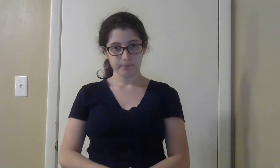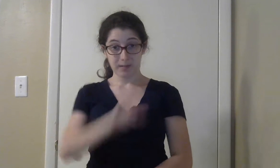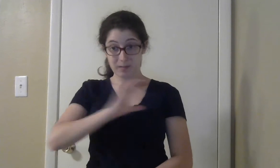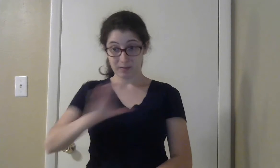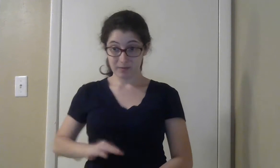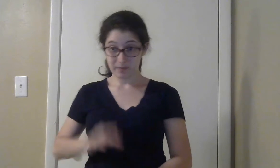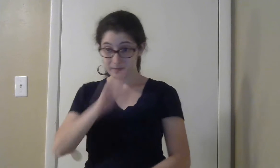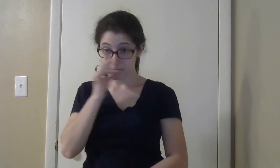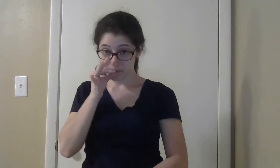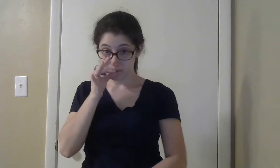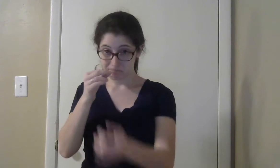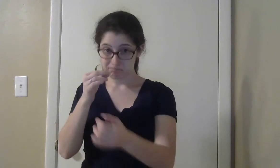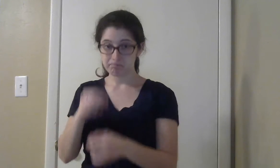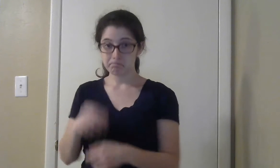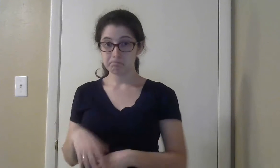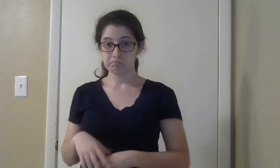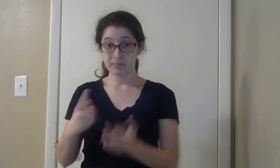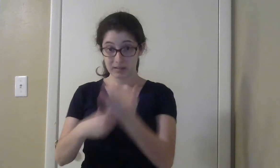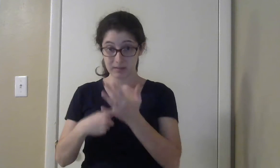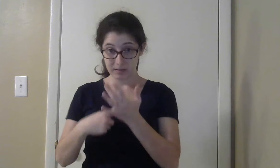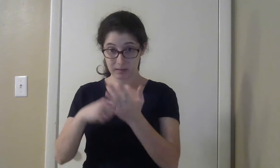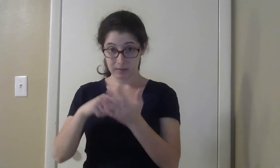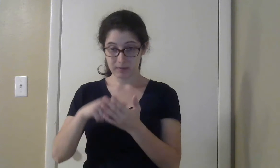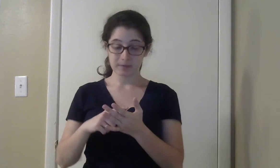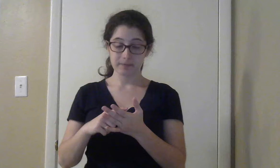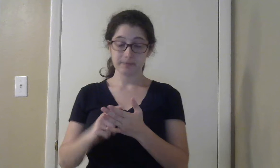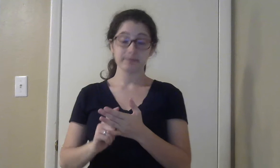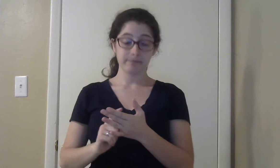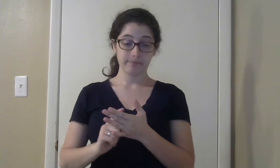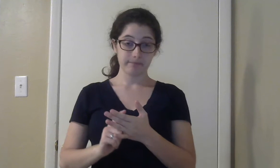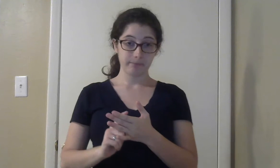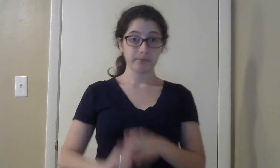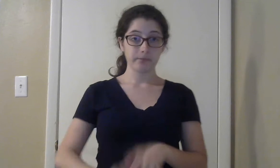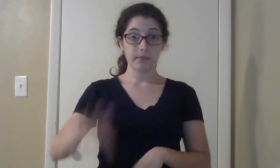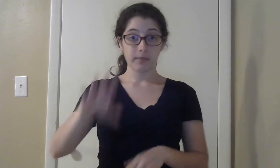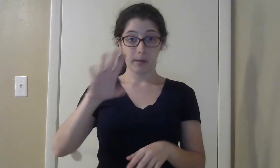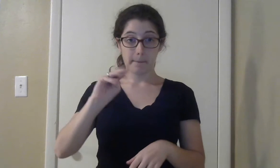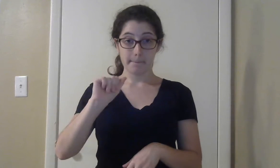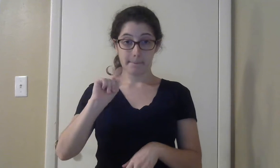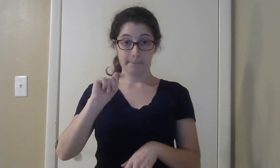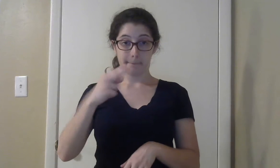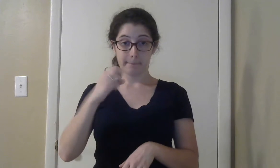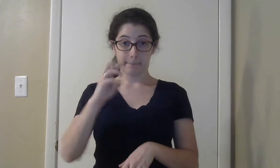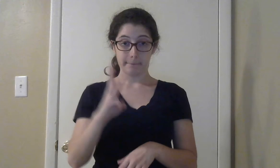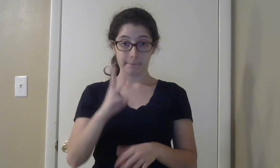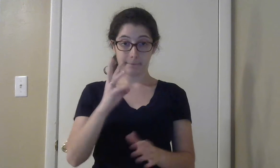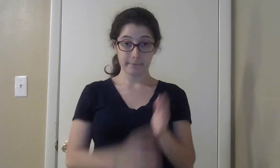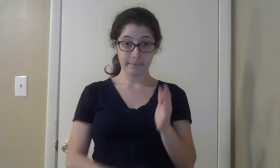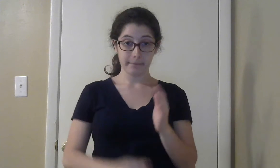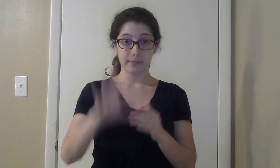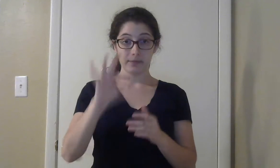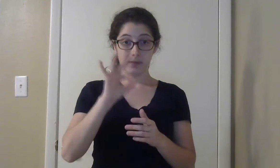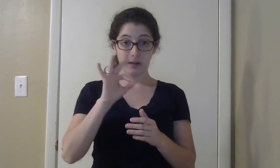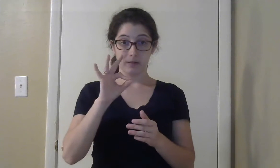Matthew 9:14 to 17. Jesus compares the old